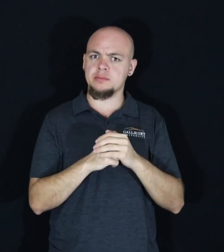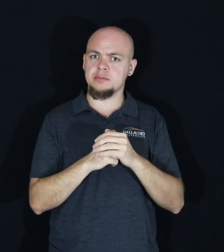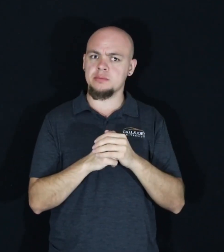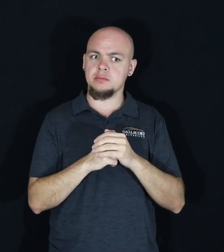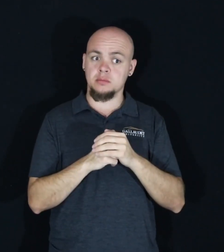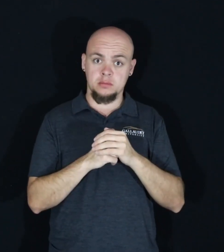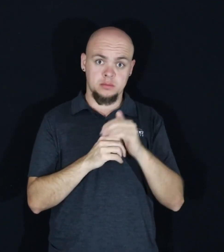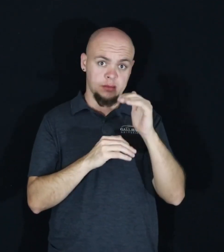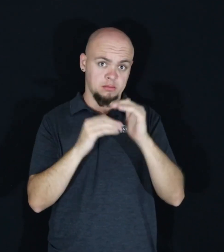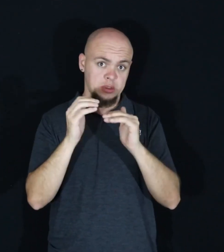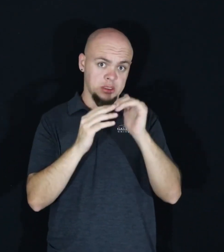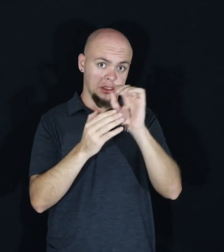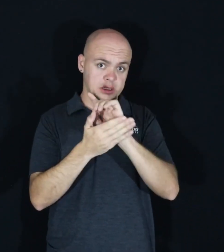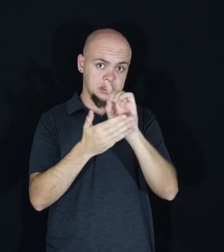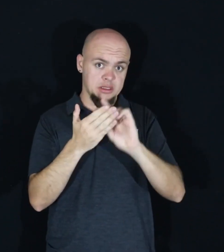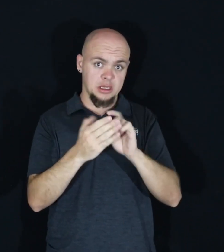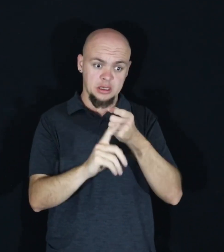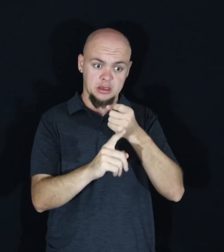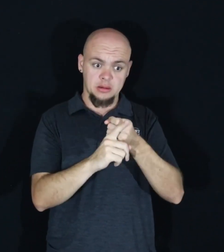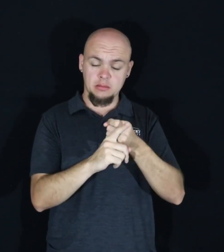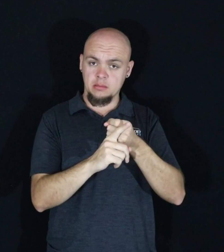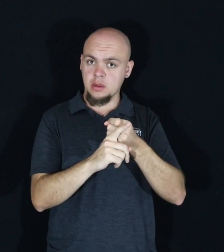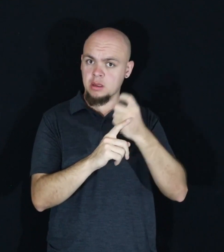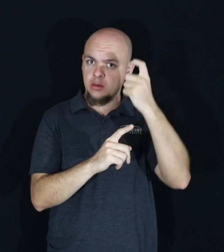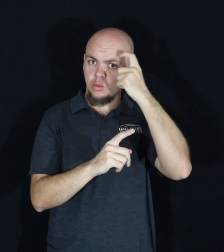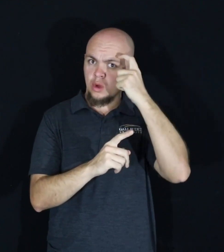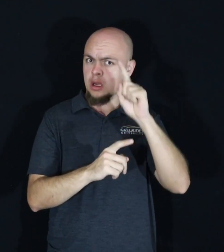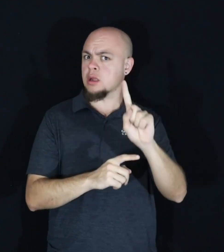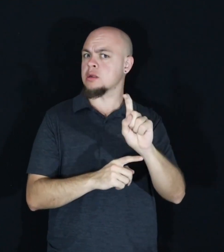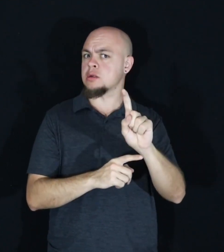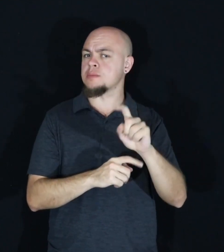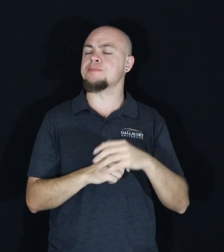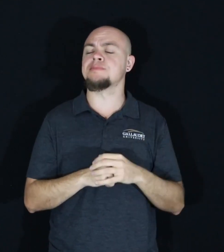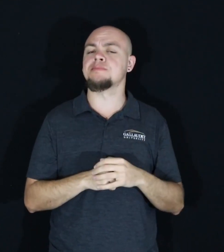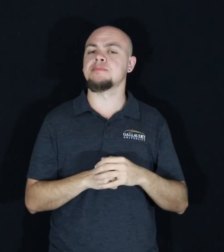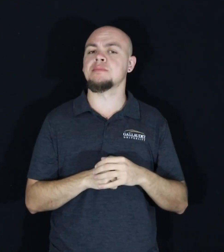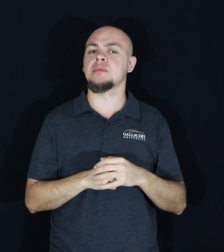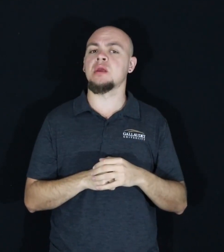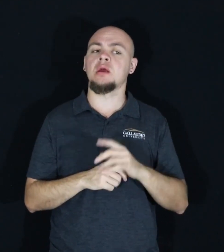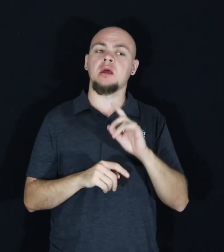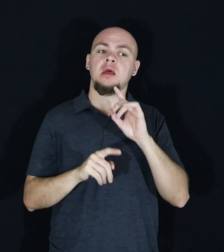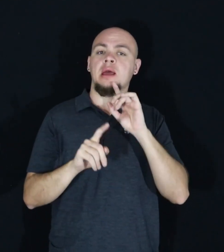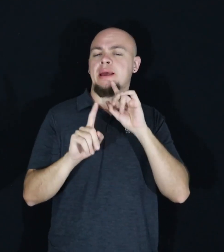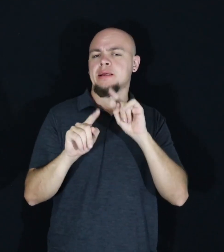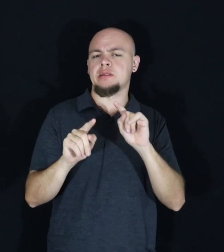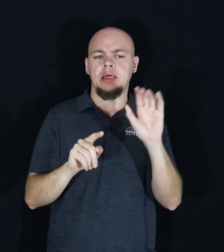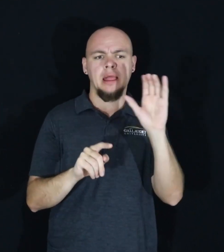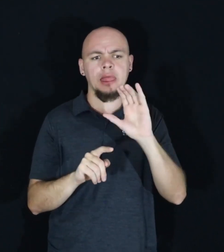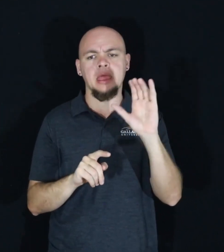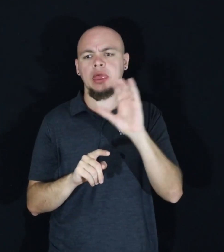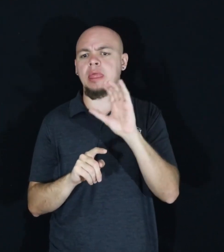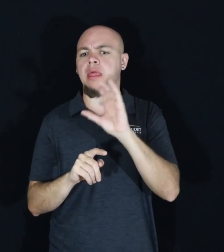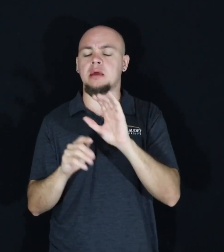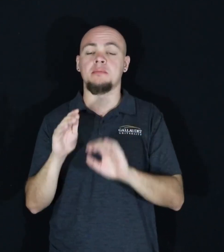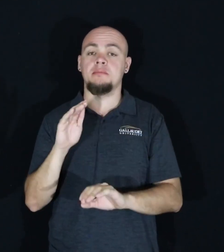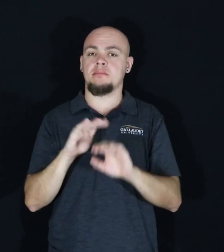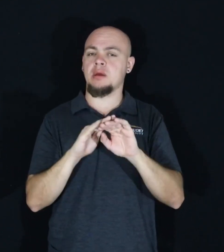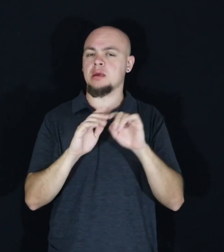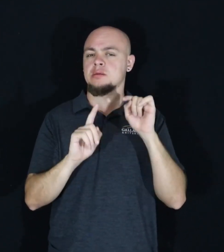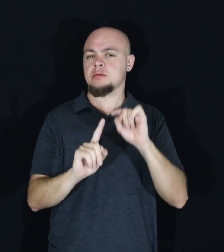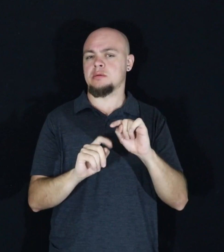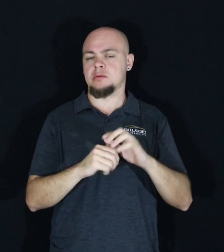our brain? And my never-ending quest for answers reached a climax at this